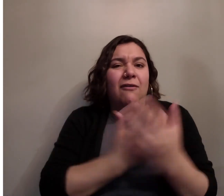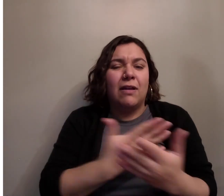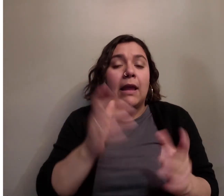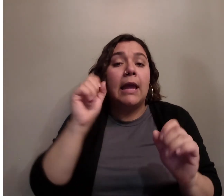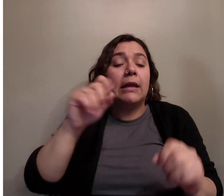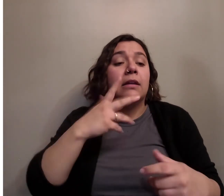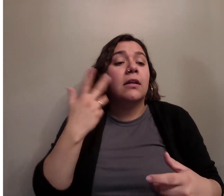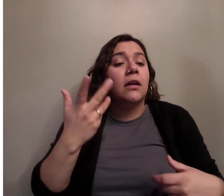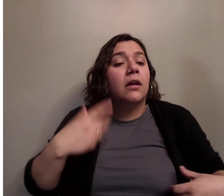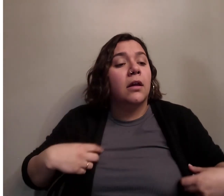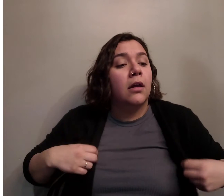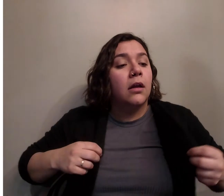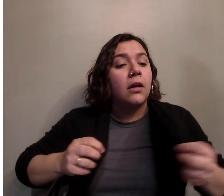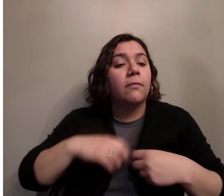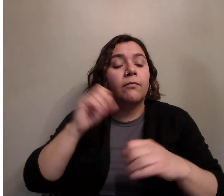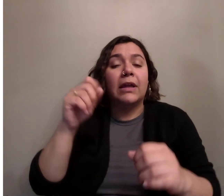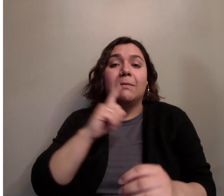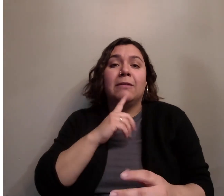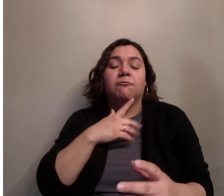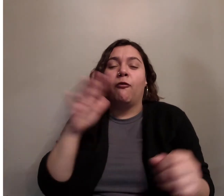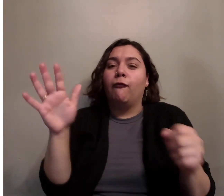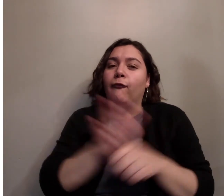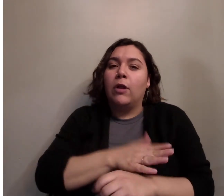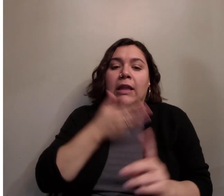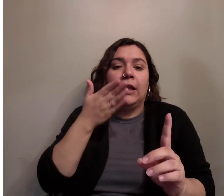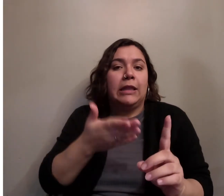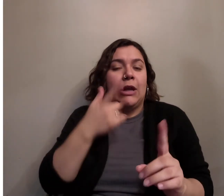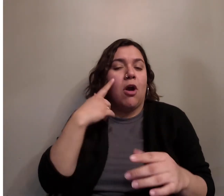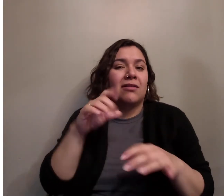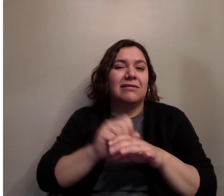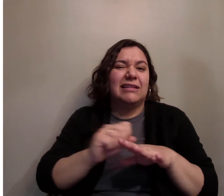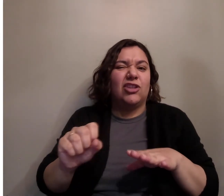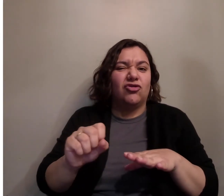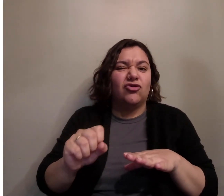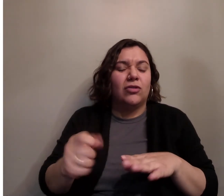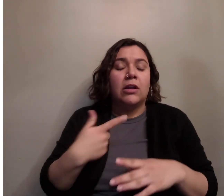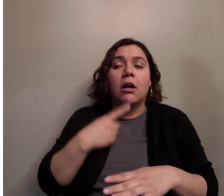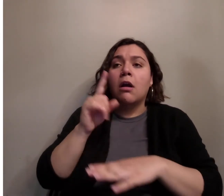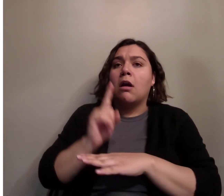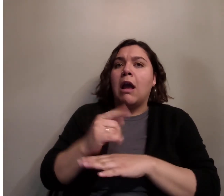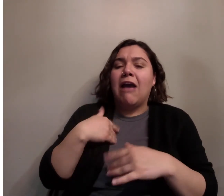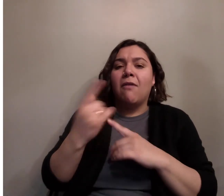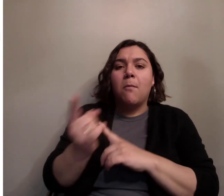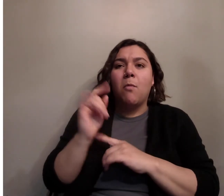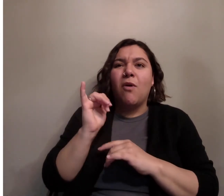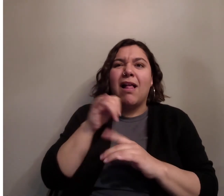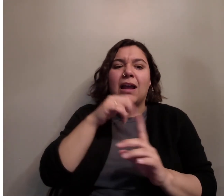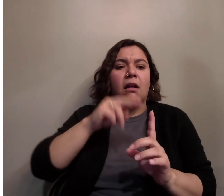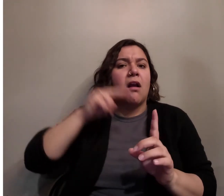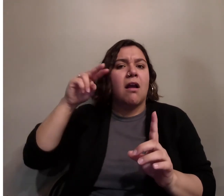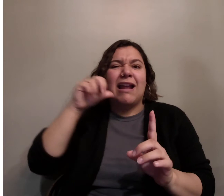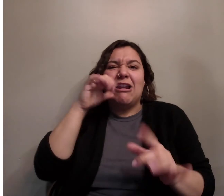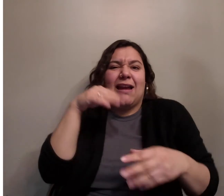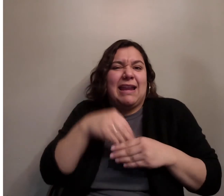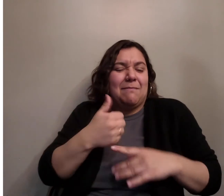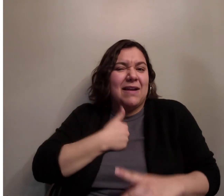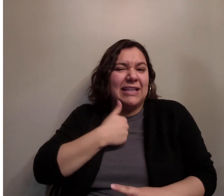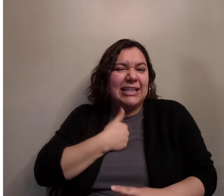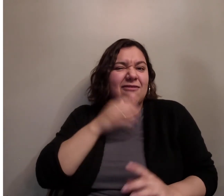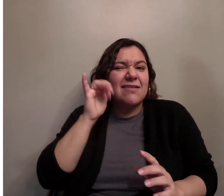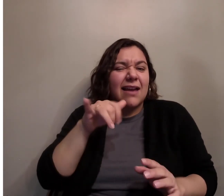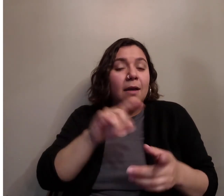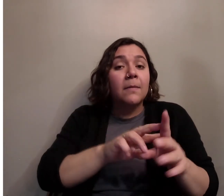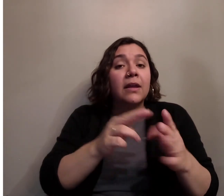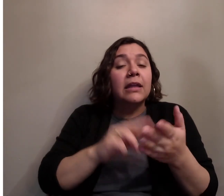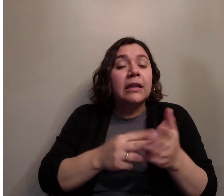need to think about. I can be absolutely present on stage and almost have those moments where I'm outside of